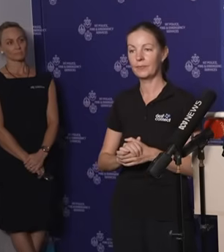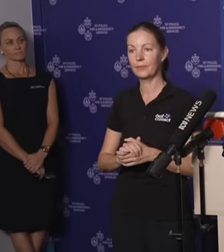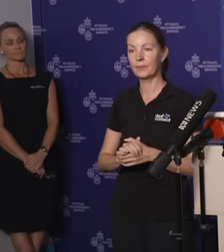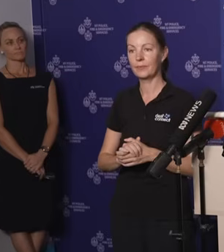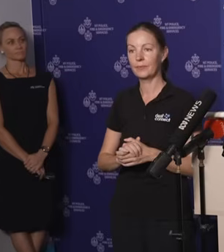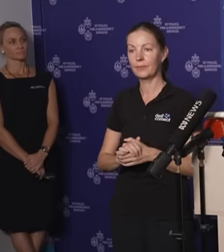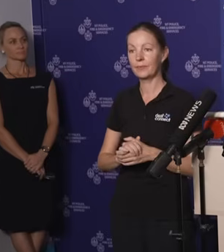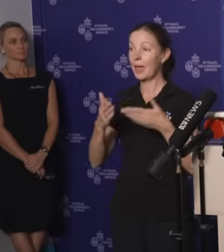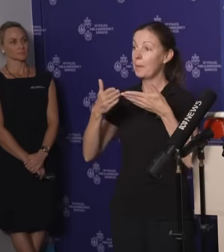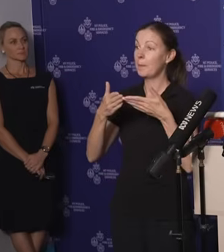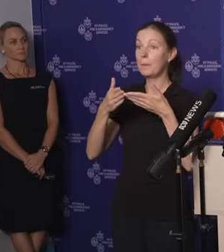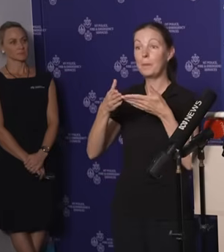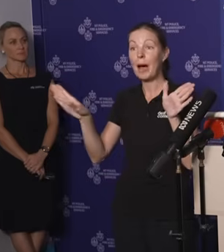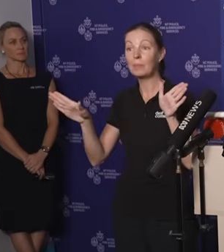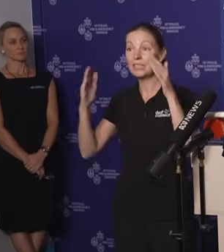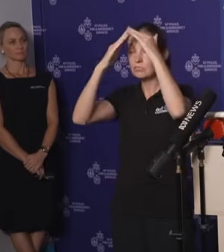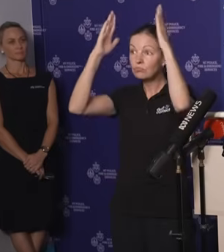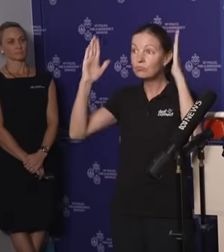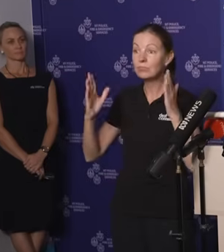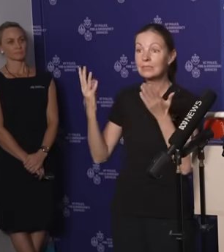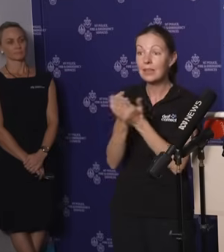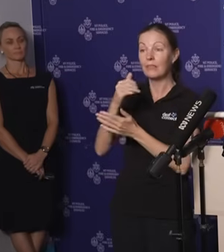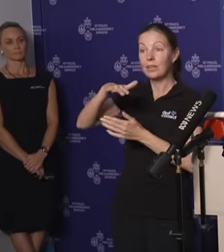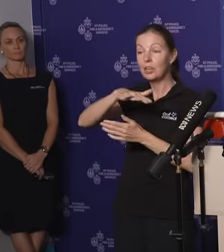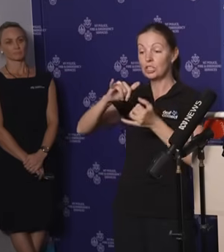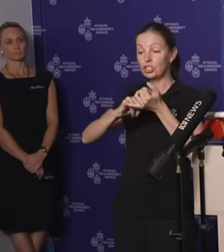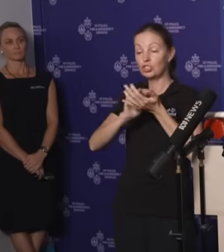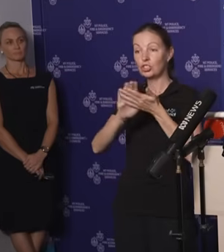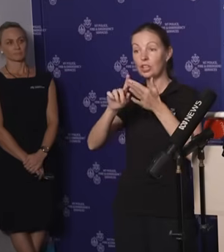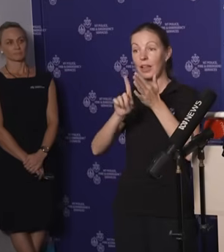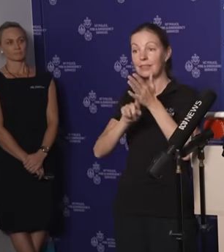Public shelters in Darwin are not open at this time.